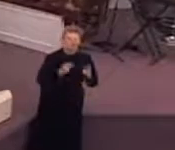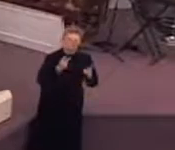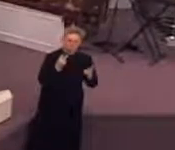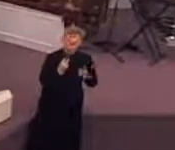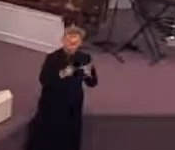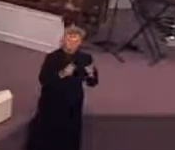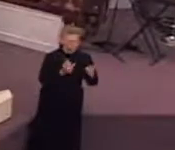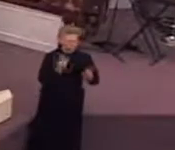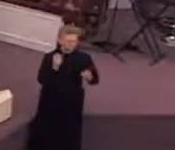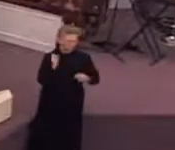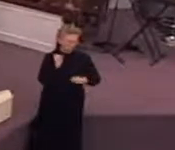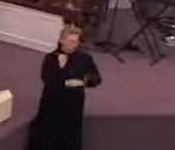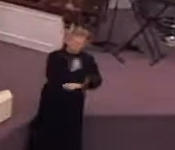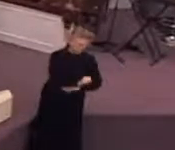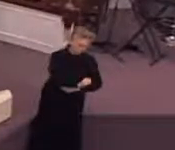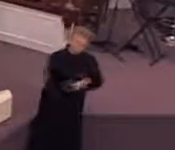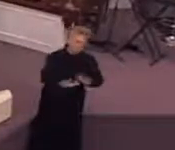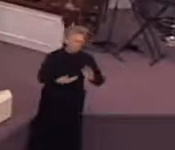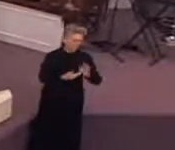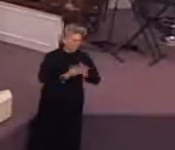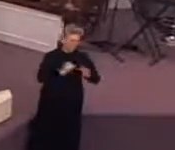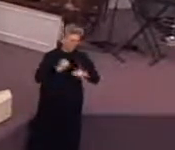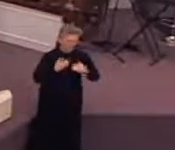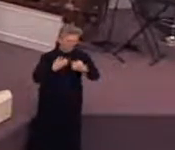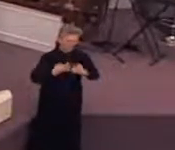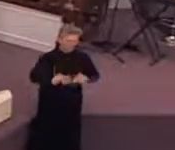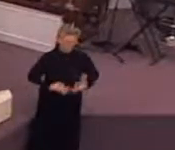the flesh.